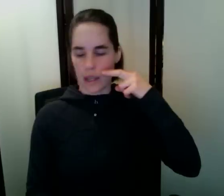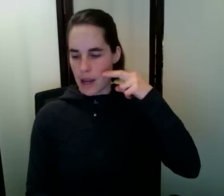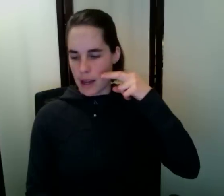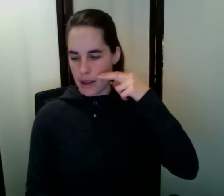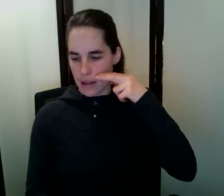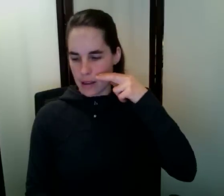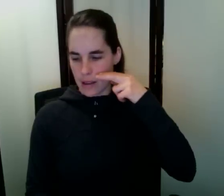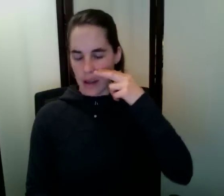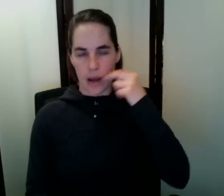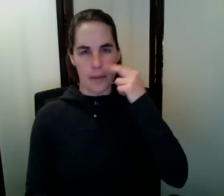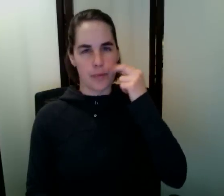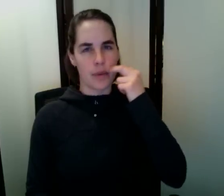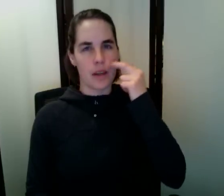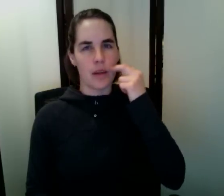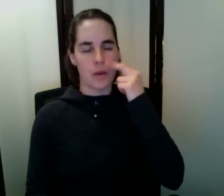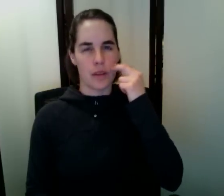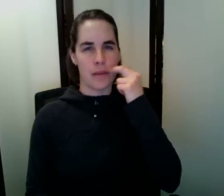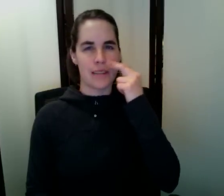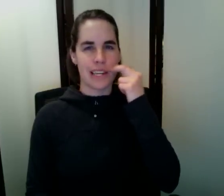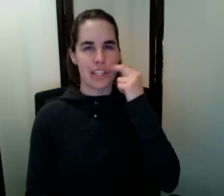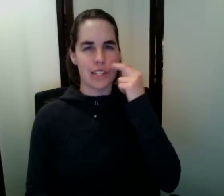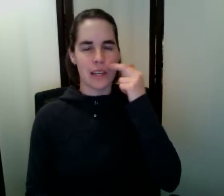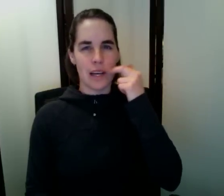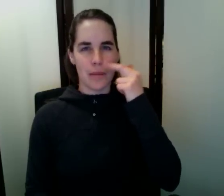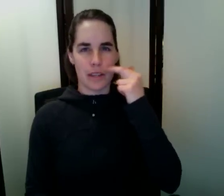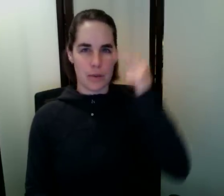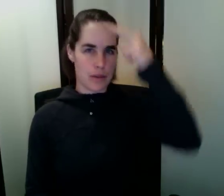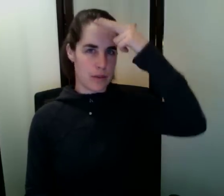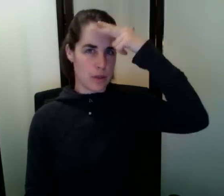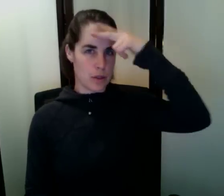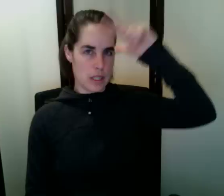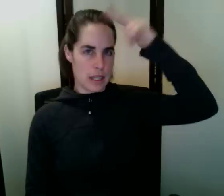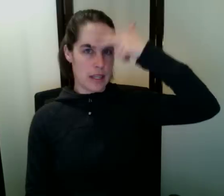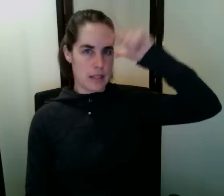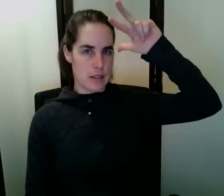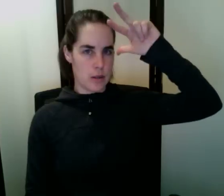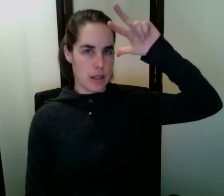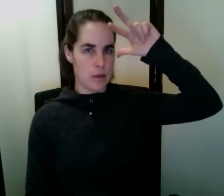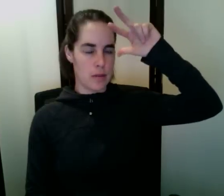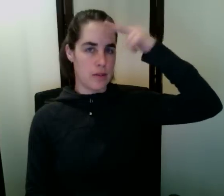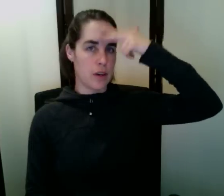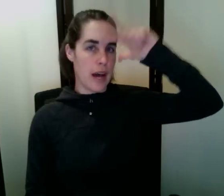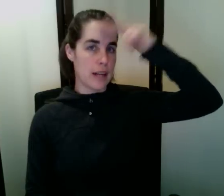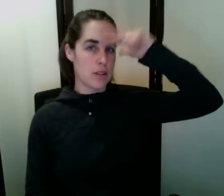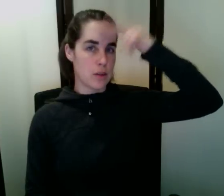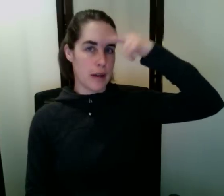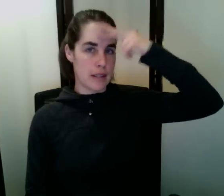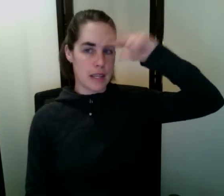where their mustache is but we've learned it like this so like the brim of your hat so Mexican